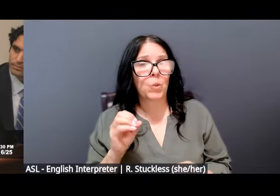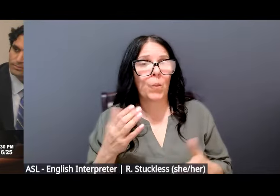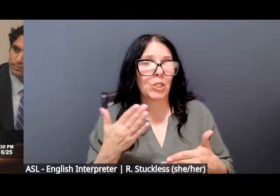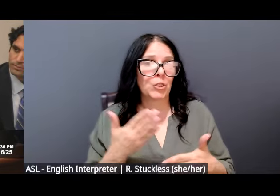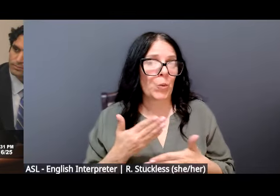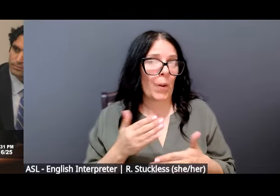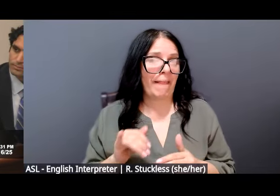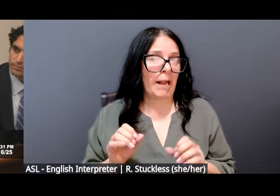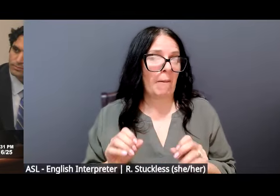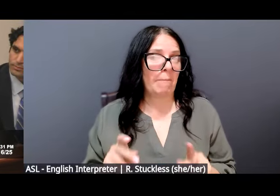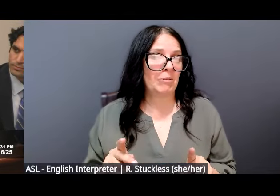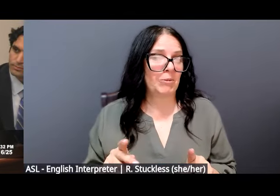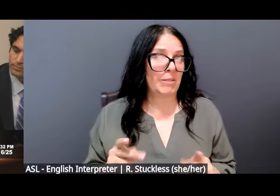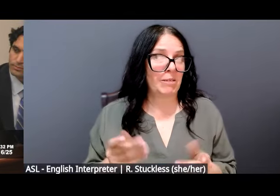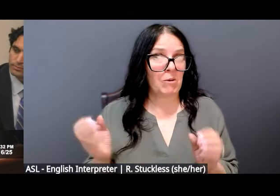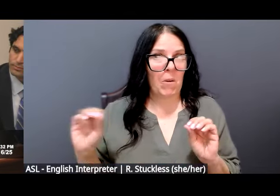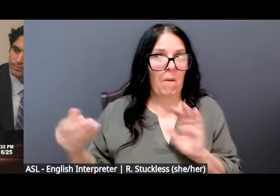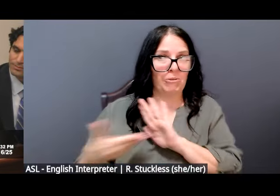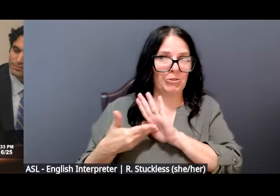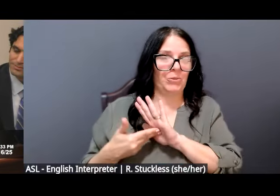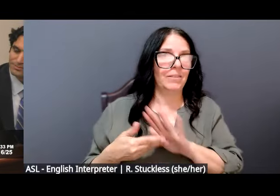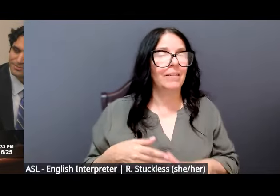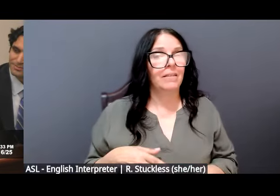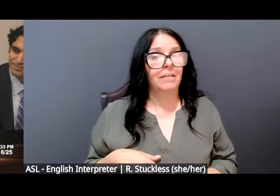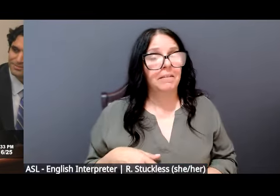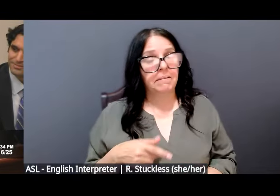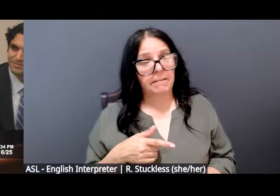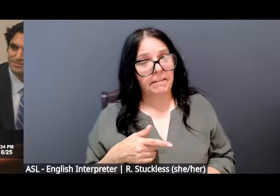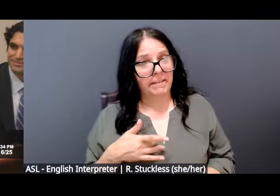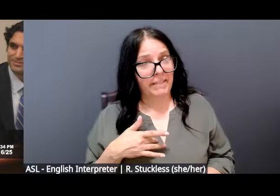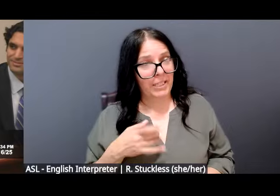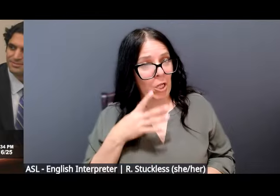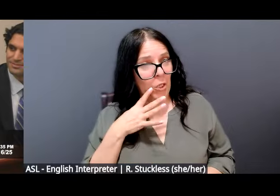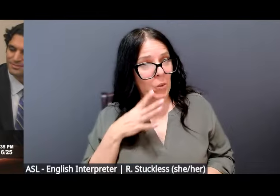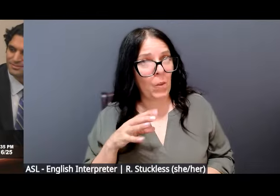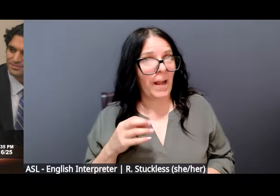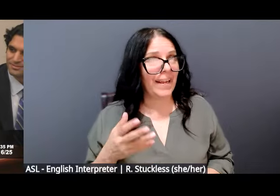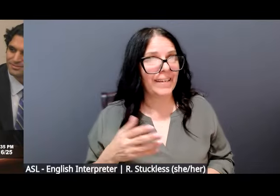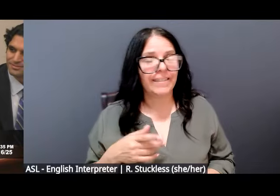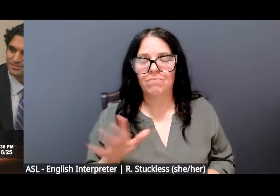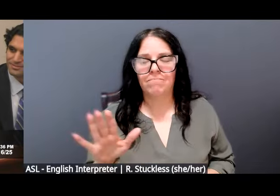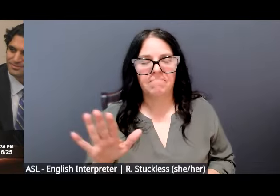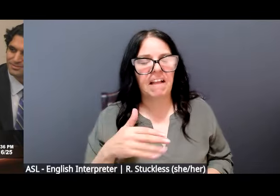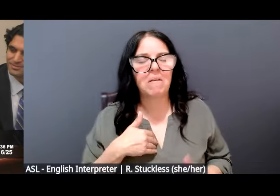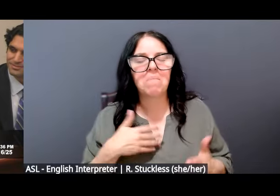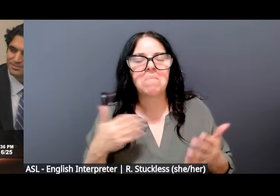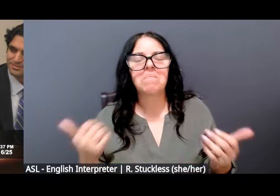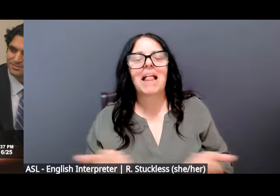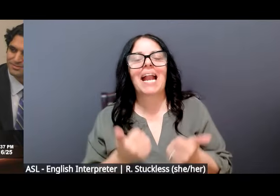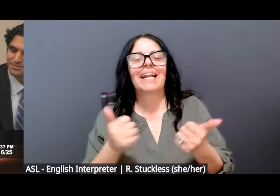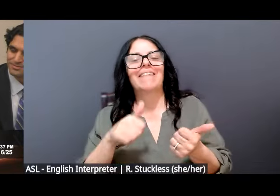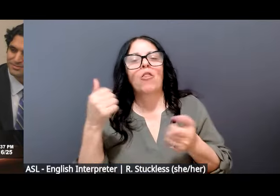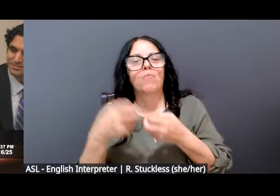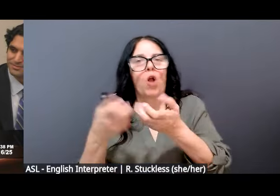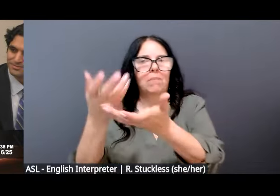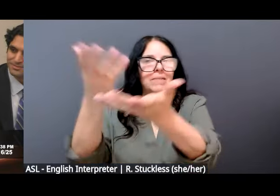it, but Feel ignored, or should we? not at all. No, there's plenty of other problems in state government, I assure you.